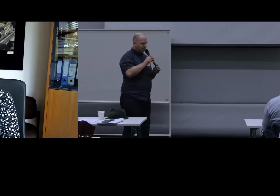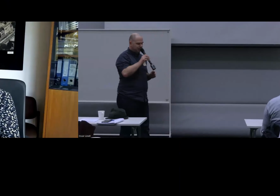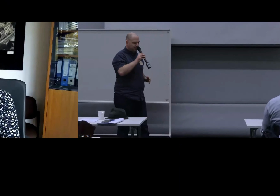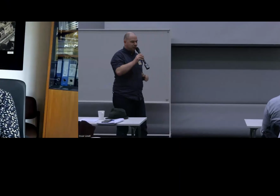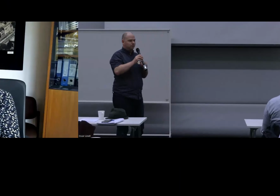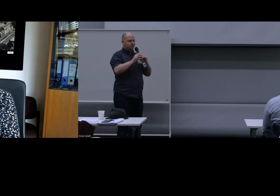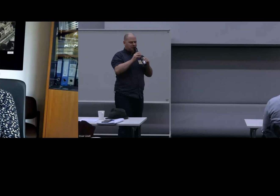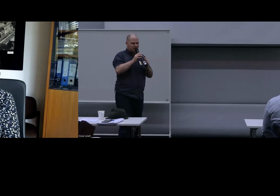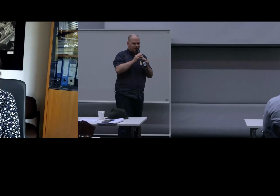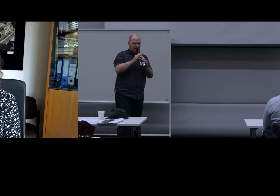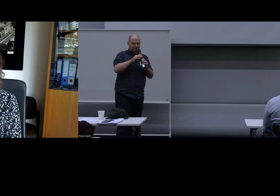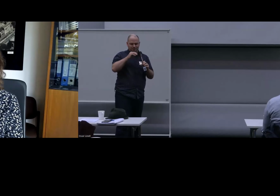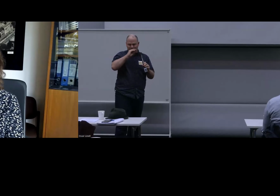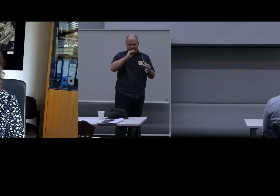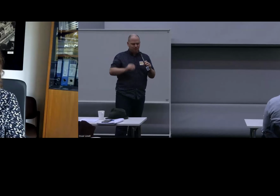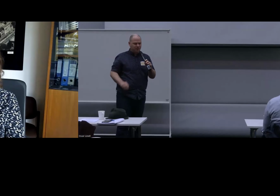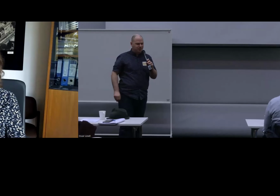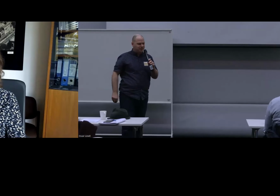Okay. Oh,